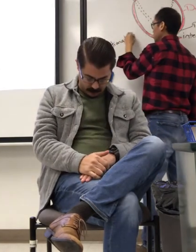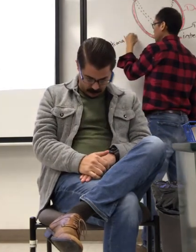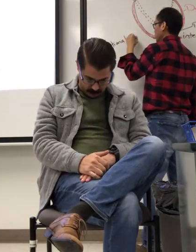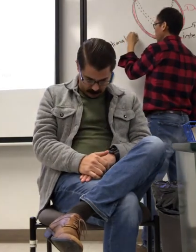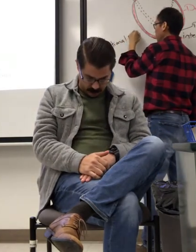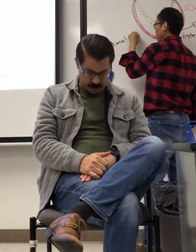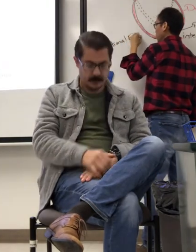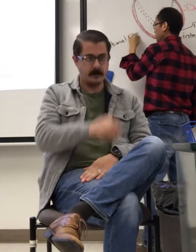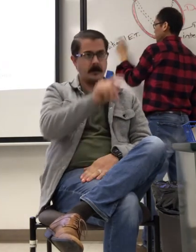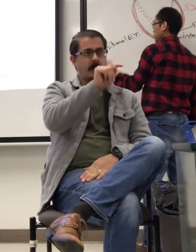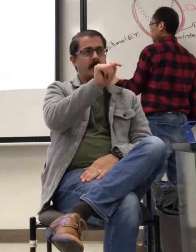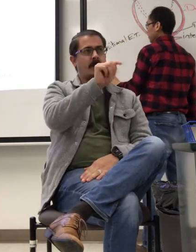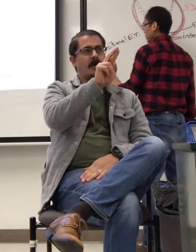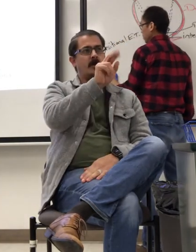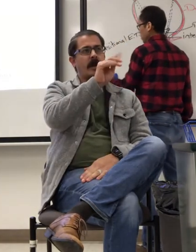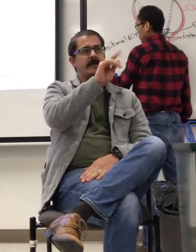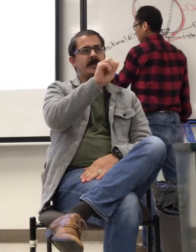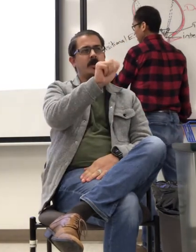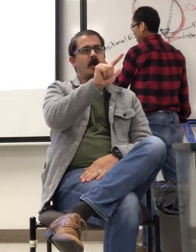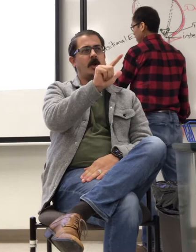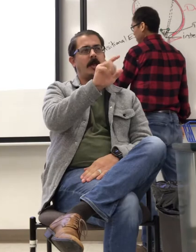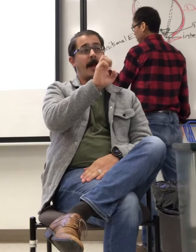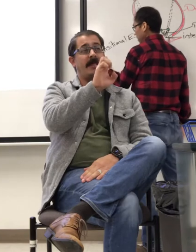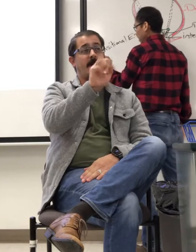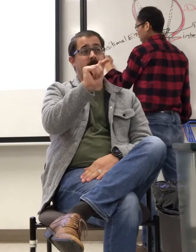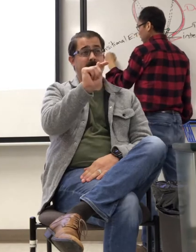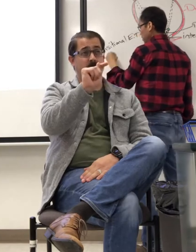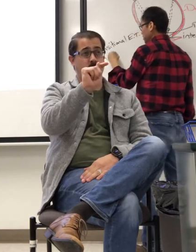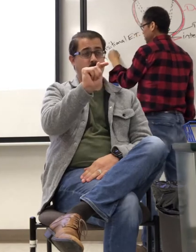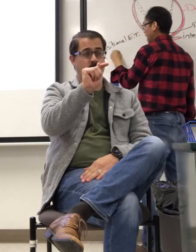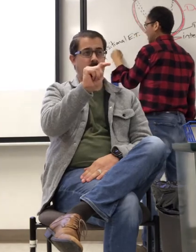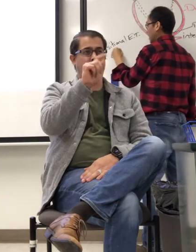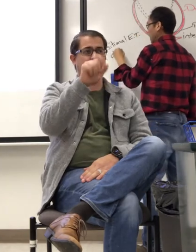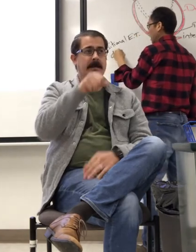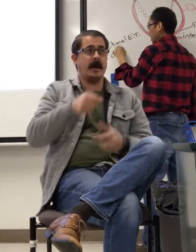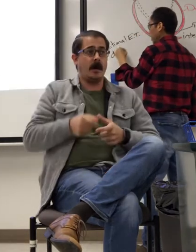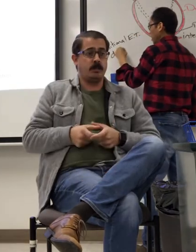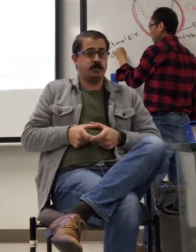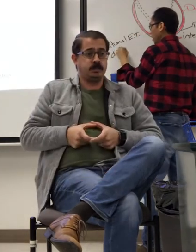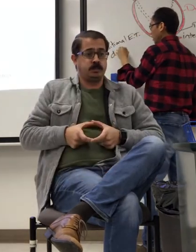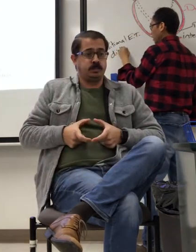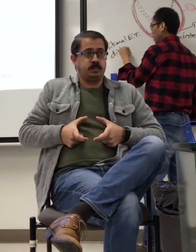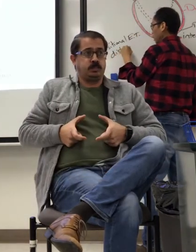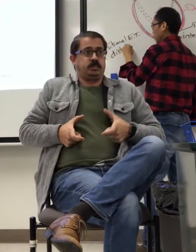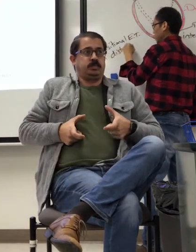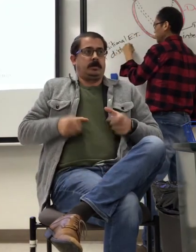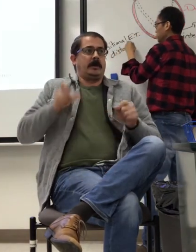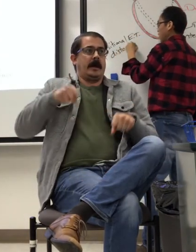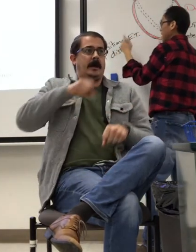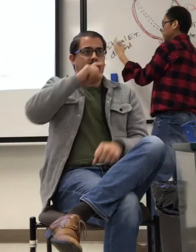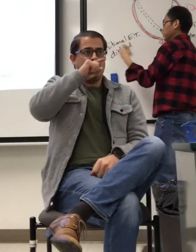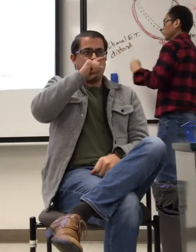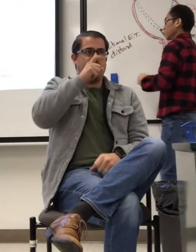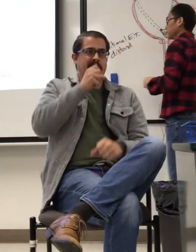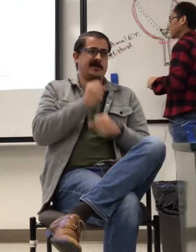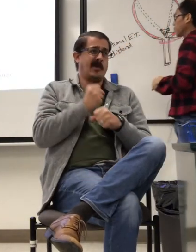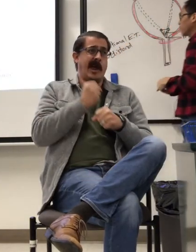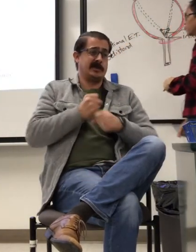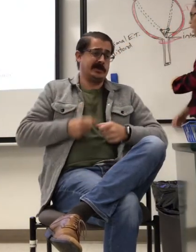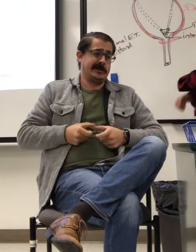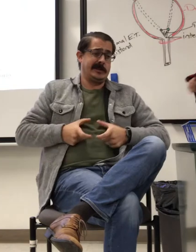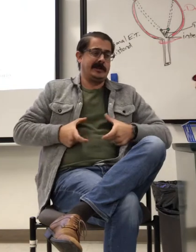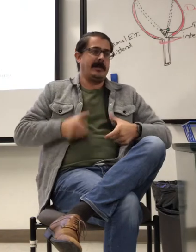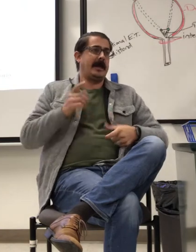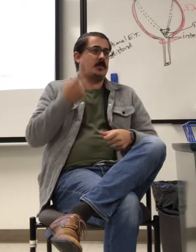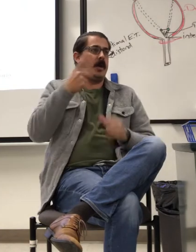A transitional epithelial tissue can distend. Can stretch. That's one of